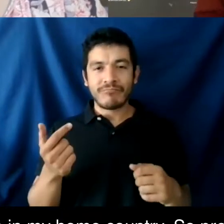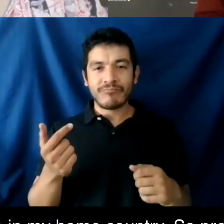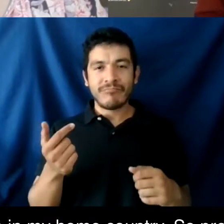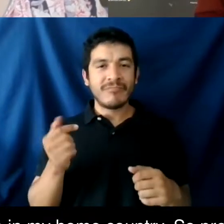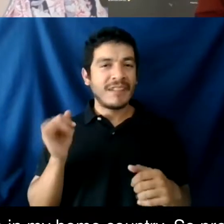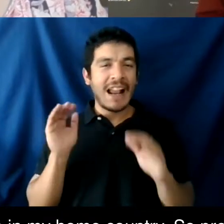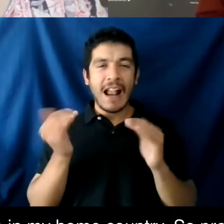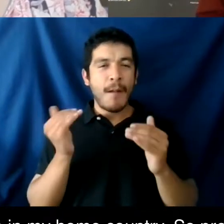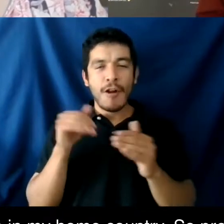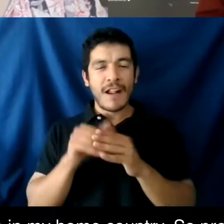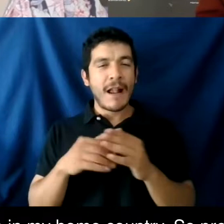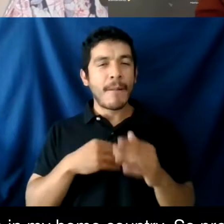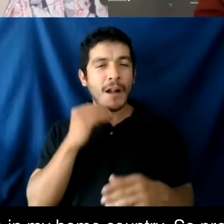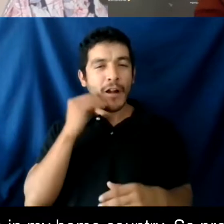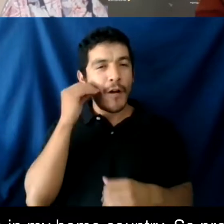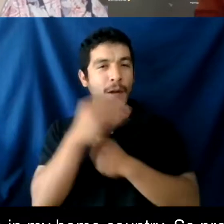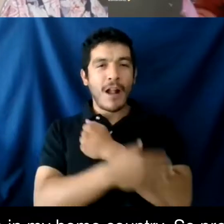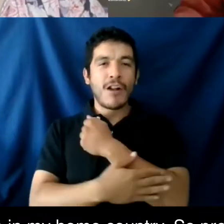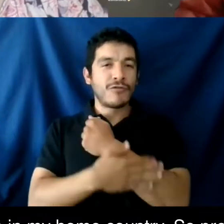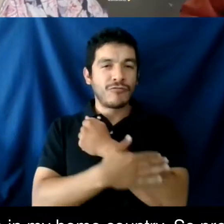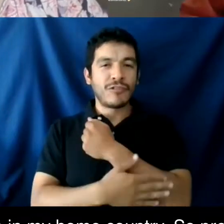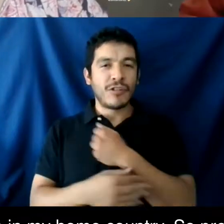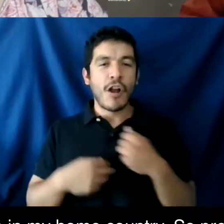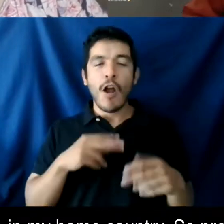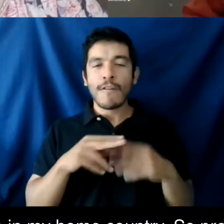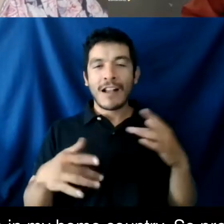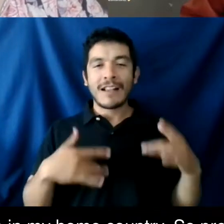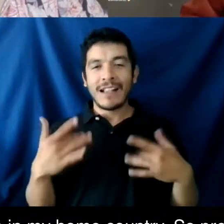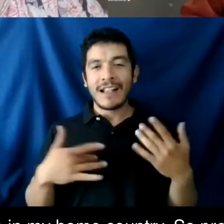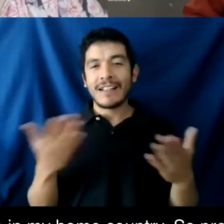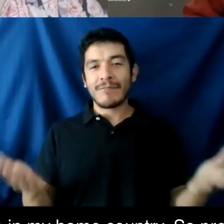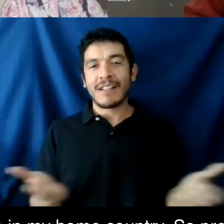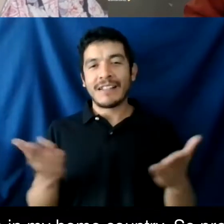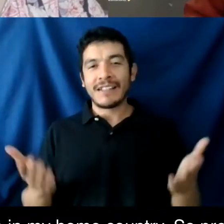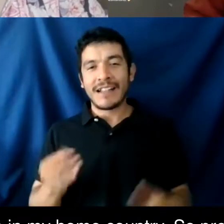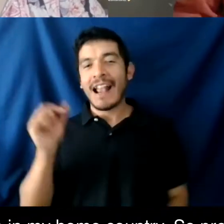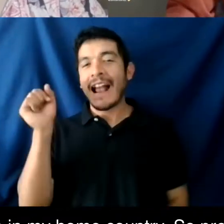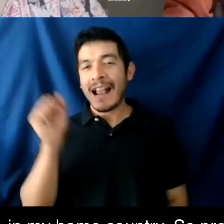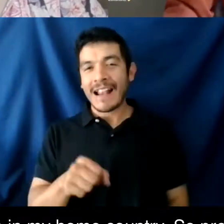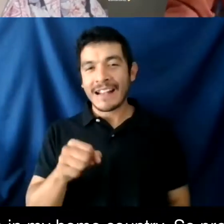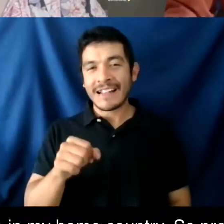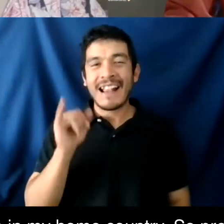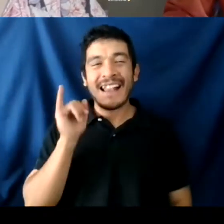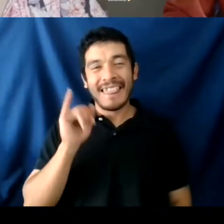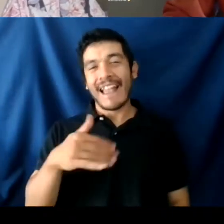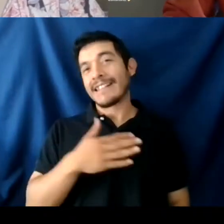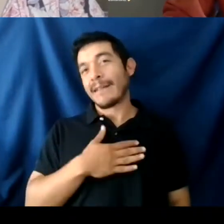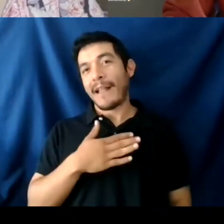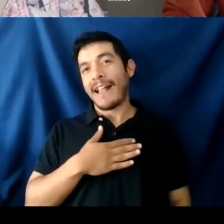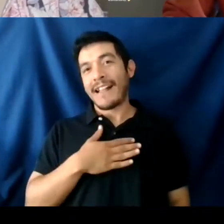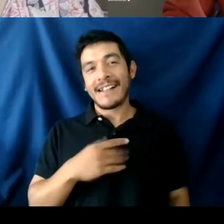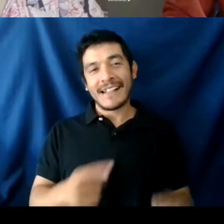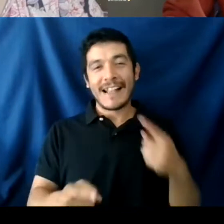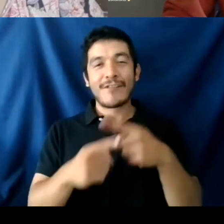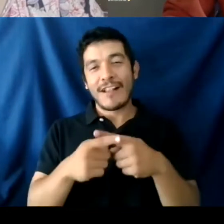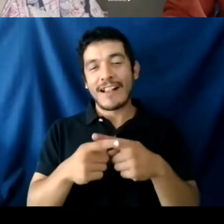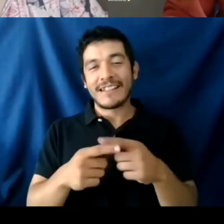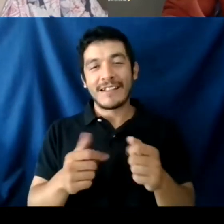comparable in my home country. So pretty excited to be here. And yes, that is my introduction.